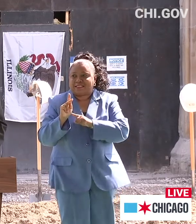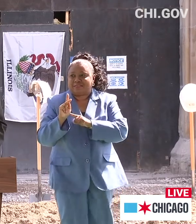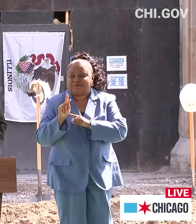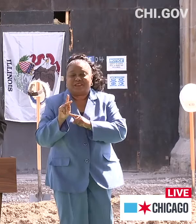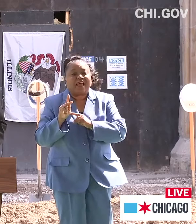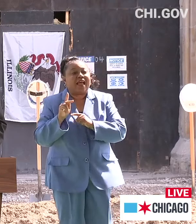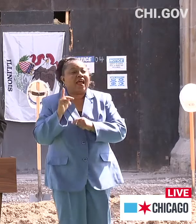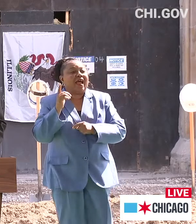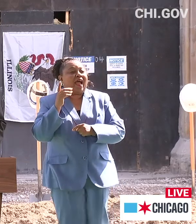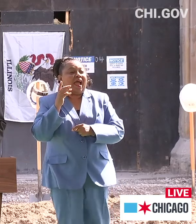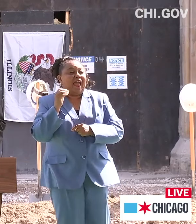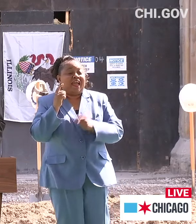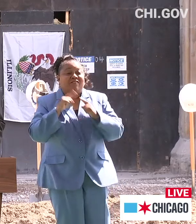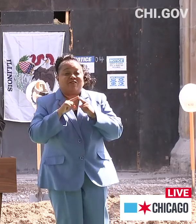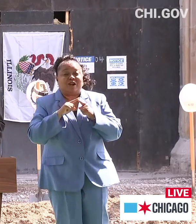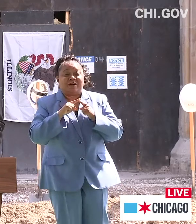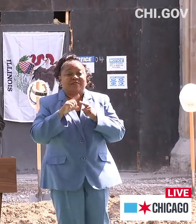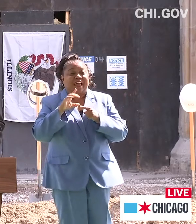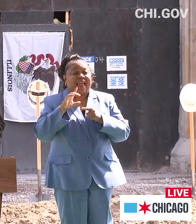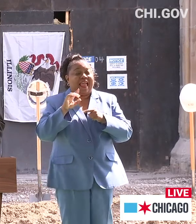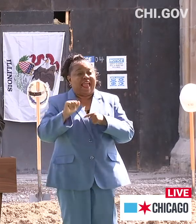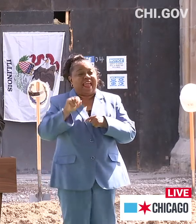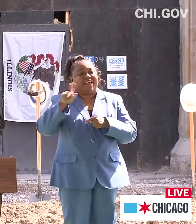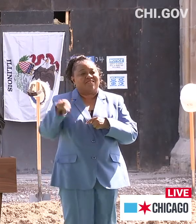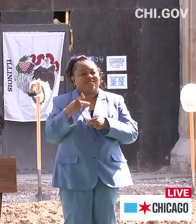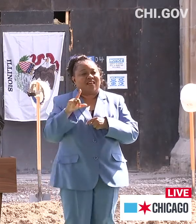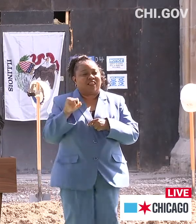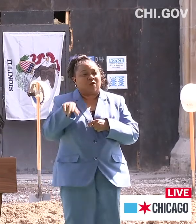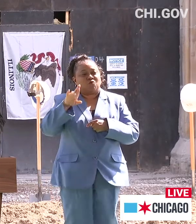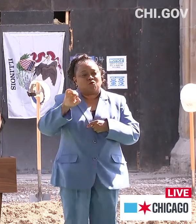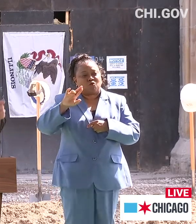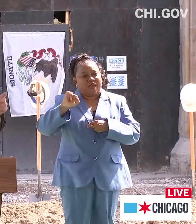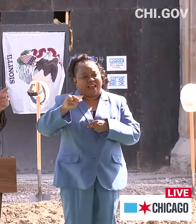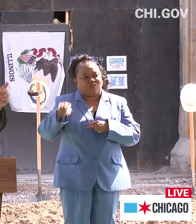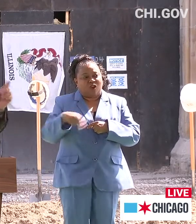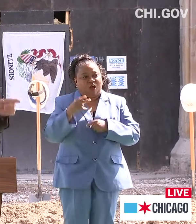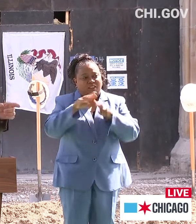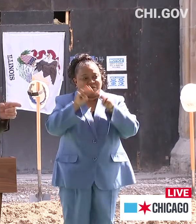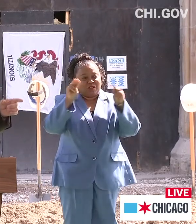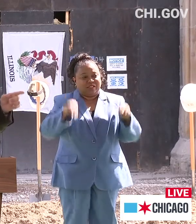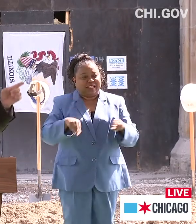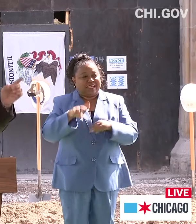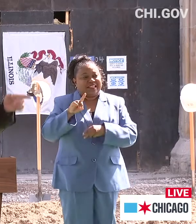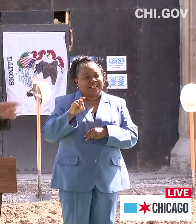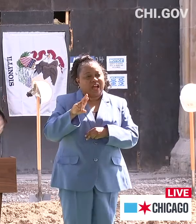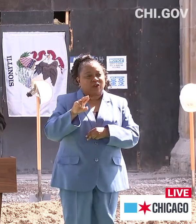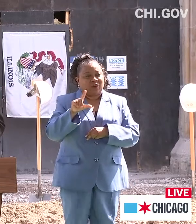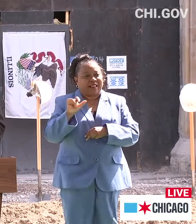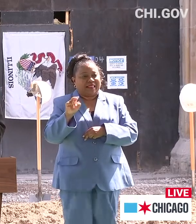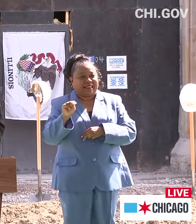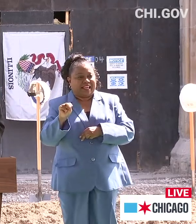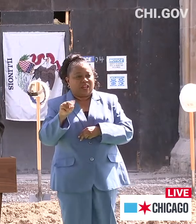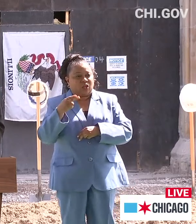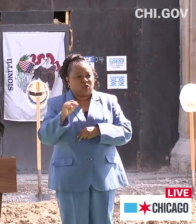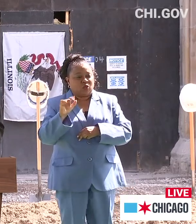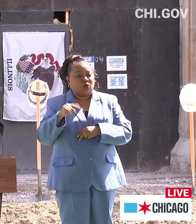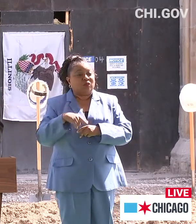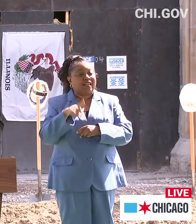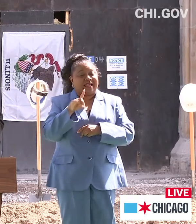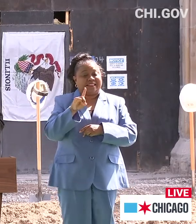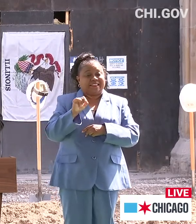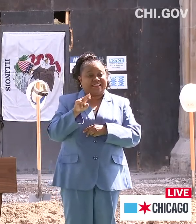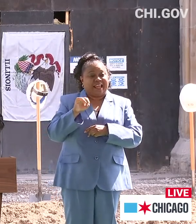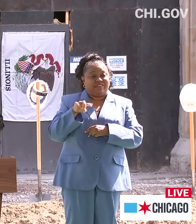And from the 8th Philip Randolph Pullman Porter Museum, Dr. Lynn Hughes and David